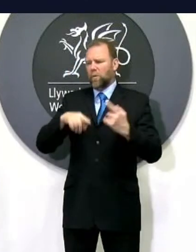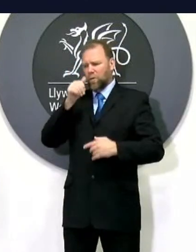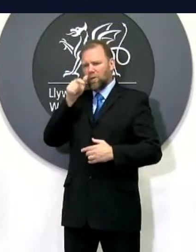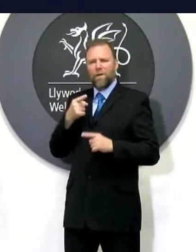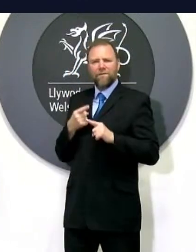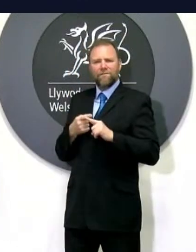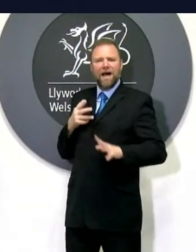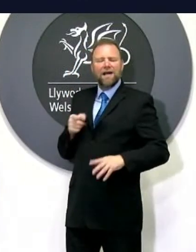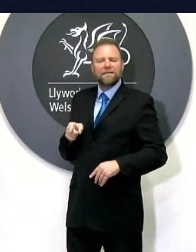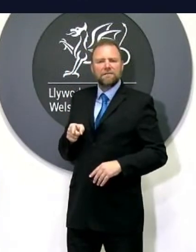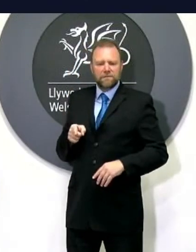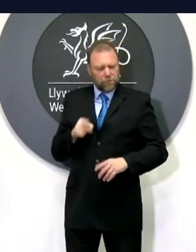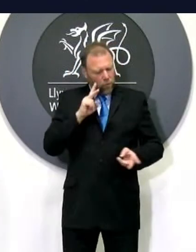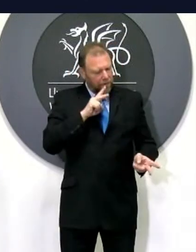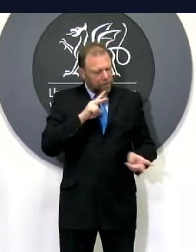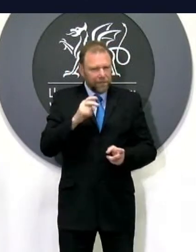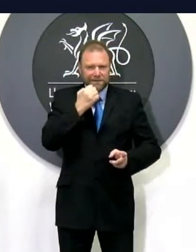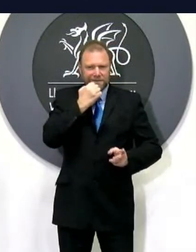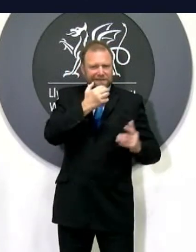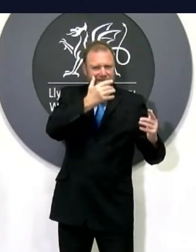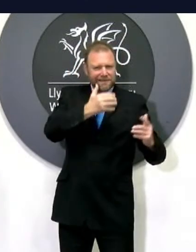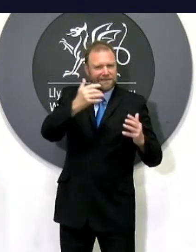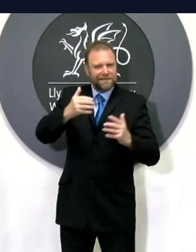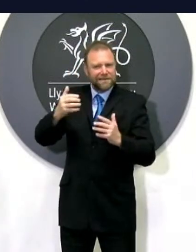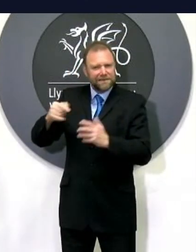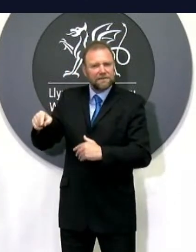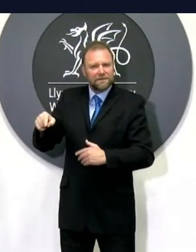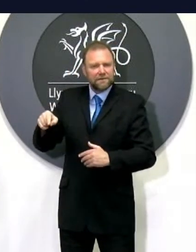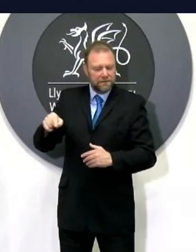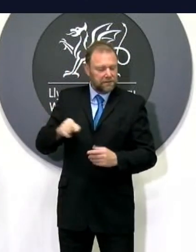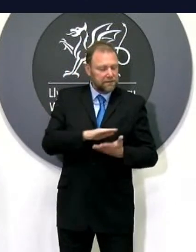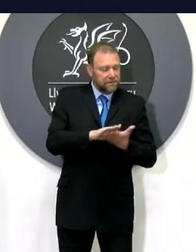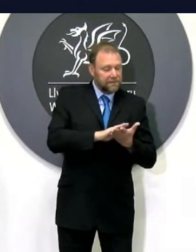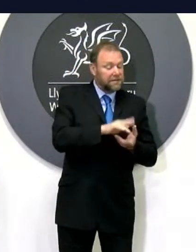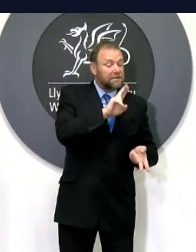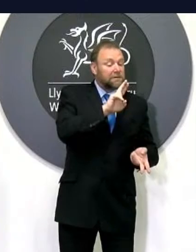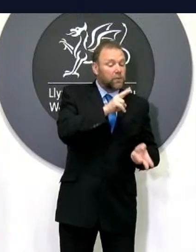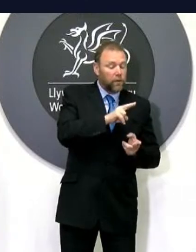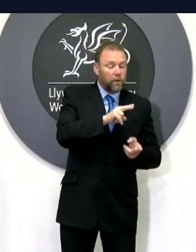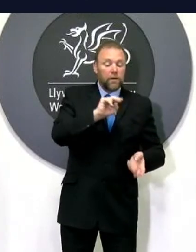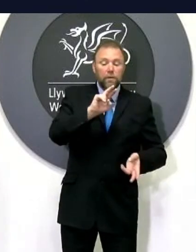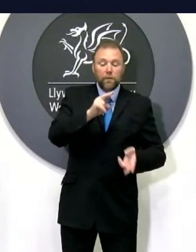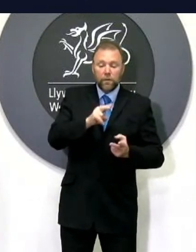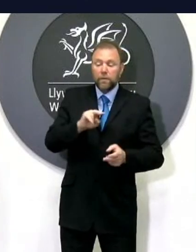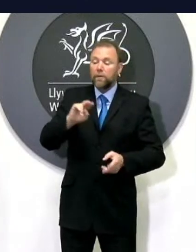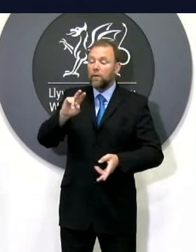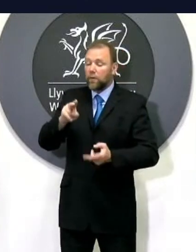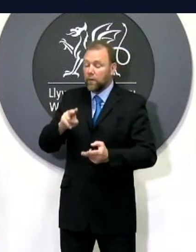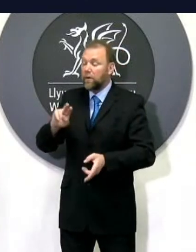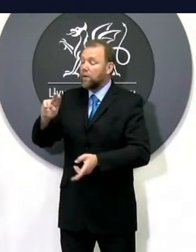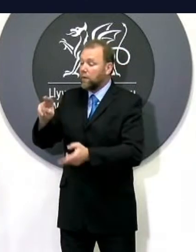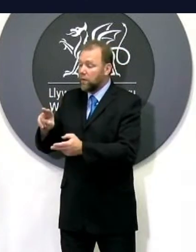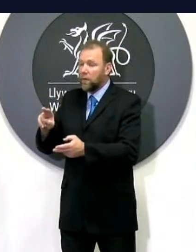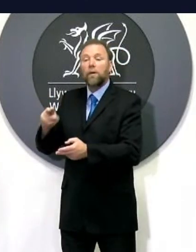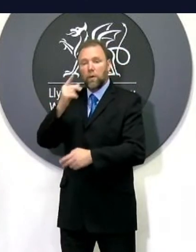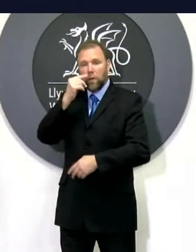i fynd yn y trywyr ni wedi weld dros yr wythnosau diwetha, bydd lle da ni i